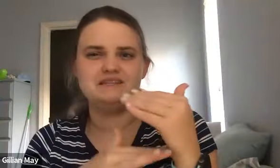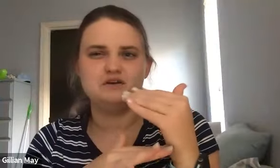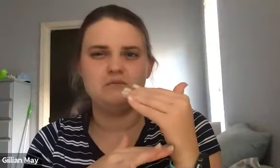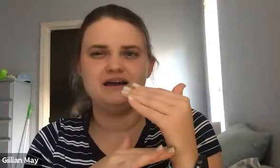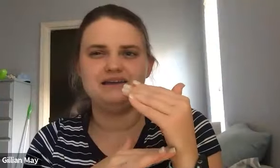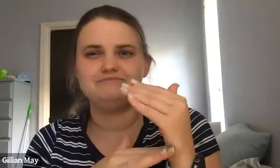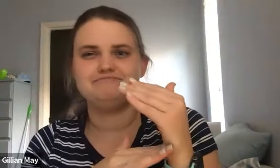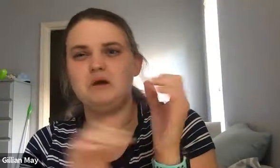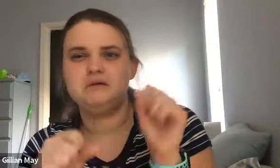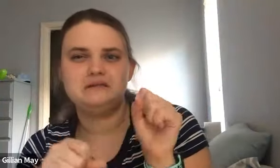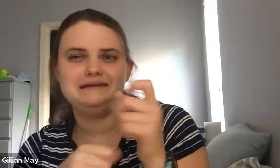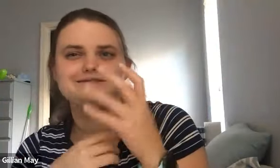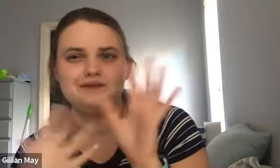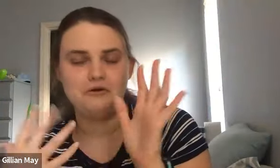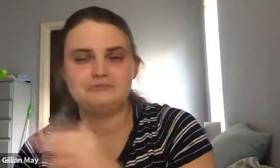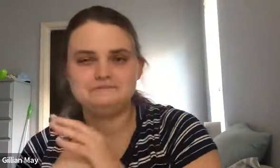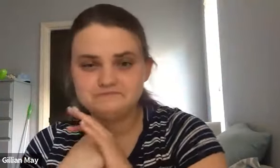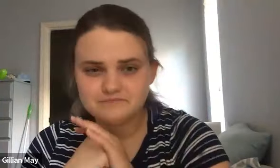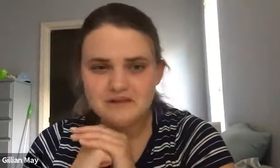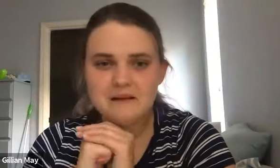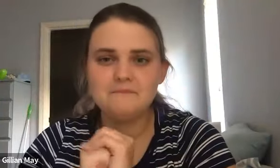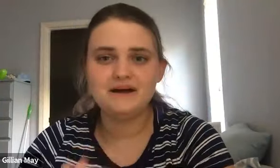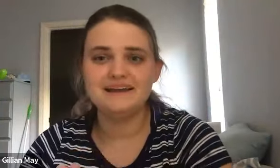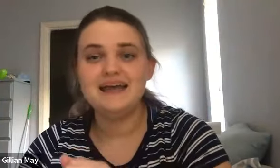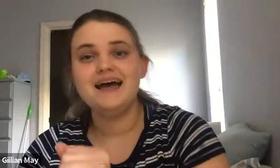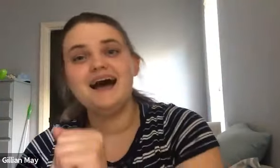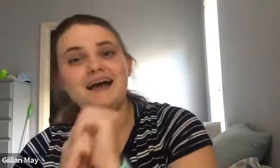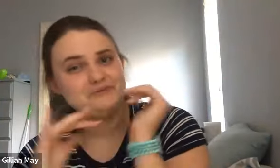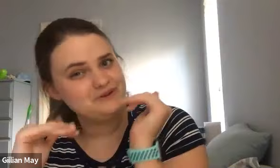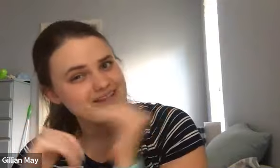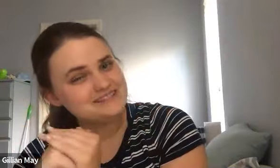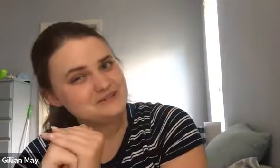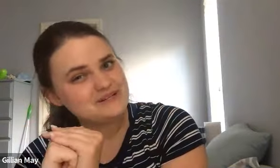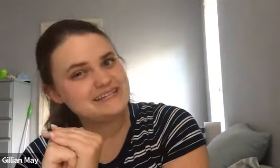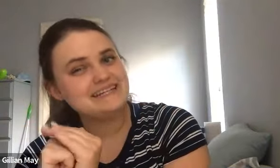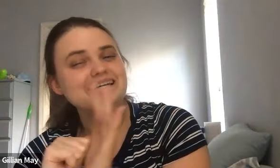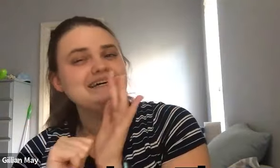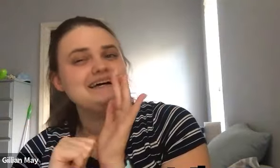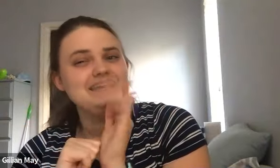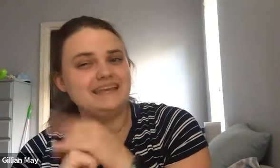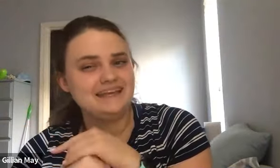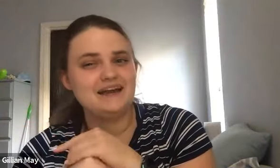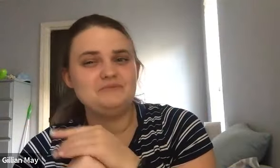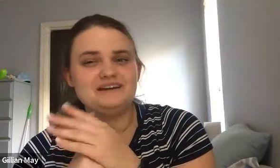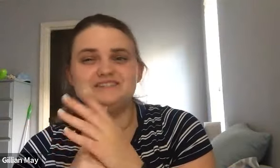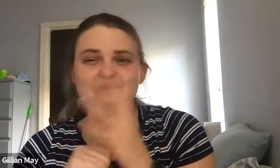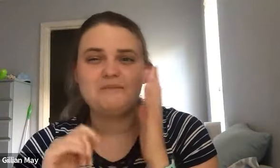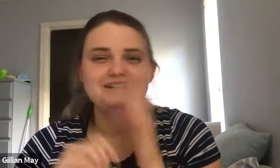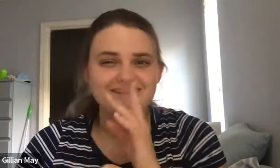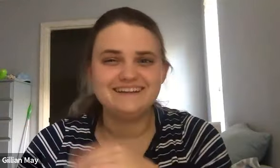limits all my abilities. So, but I hope you guys enjoyed. Again, I hope you guys enjoyed all my talking.